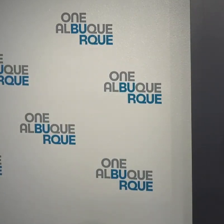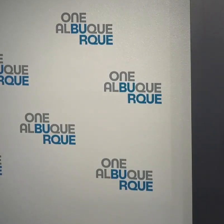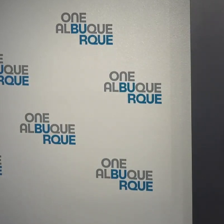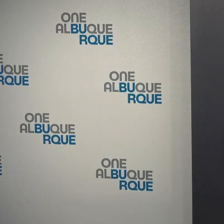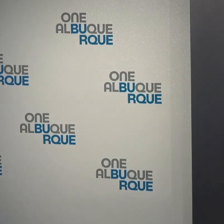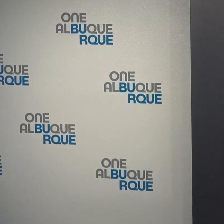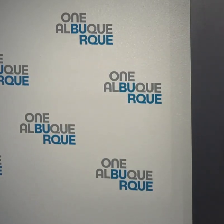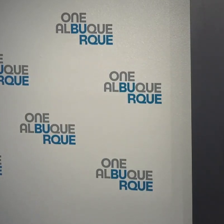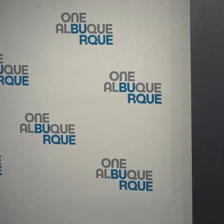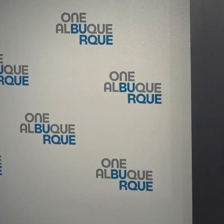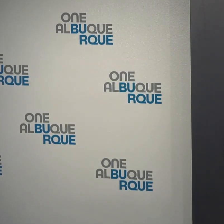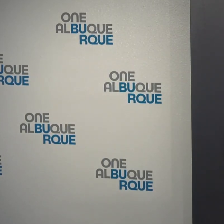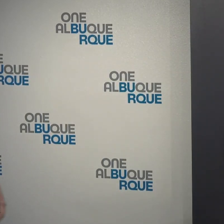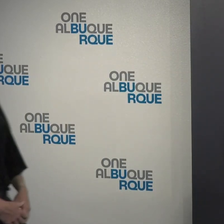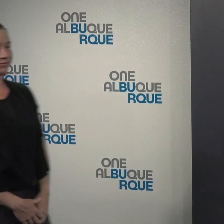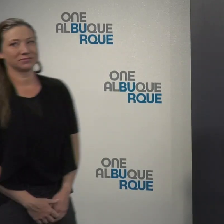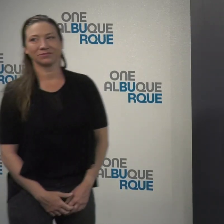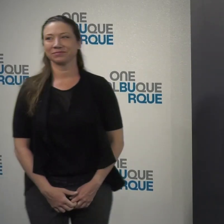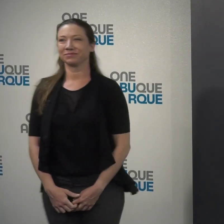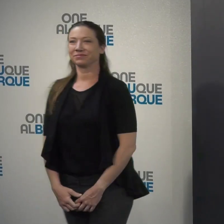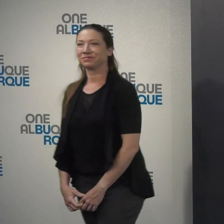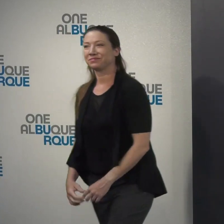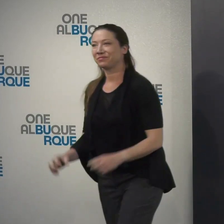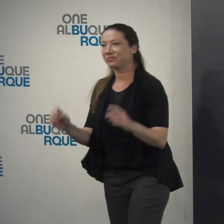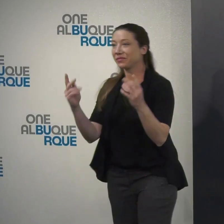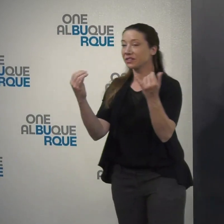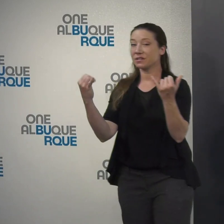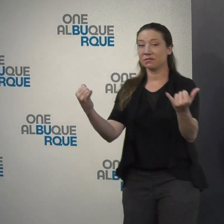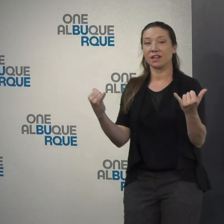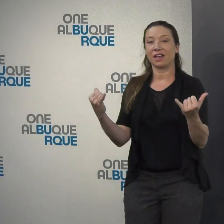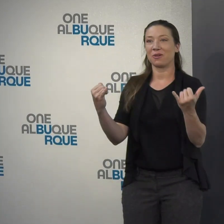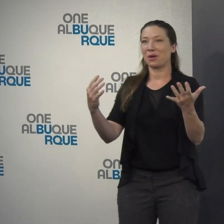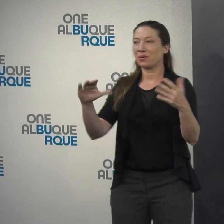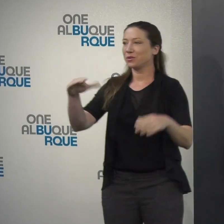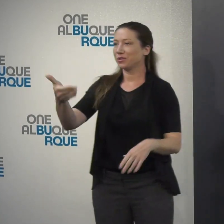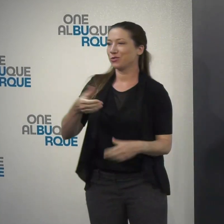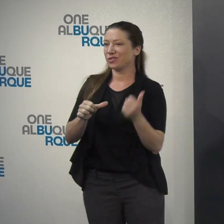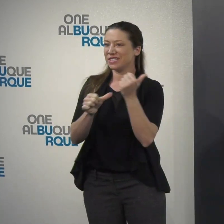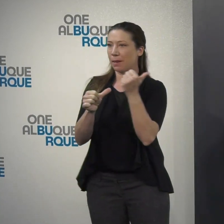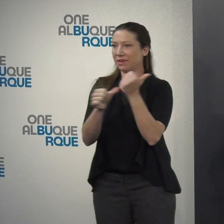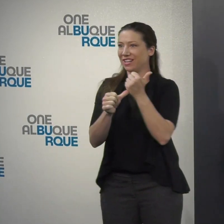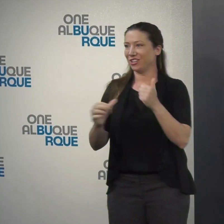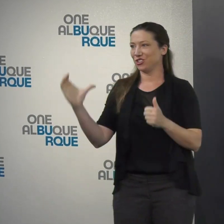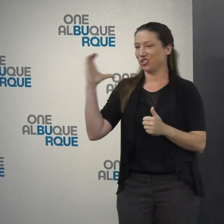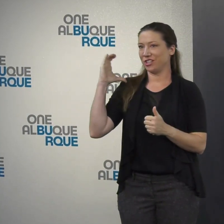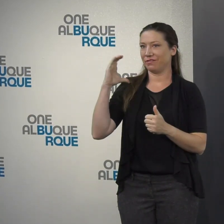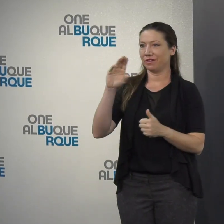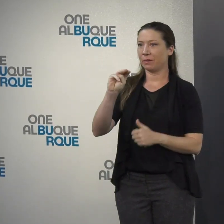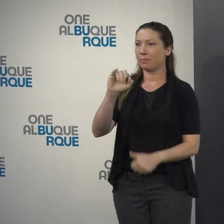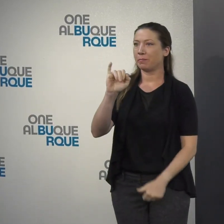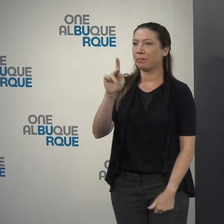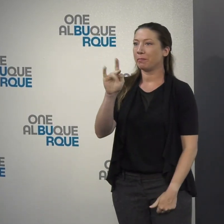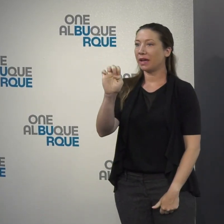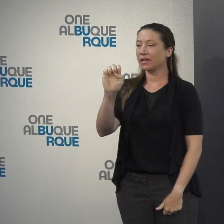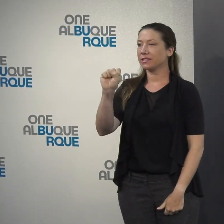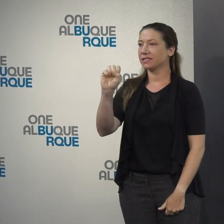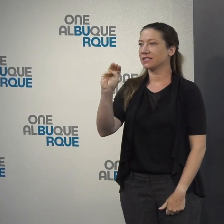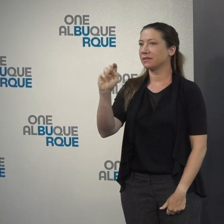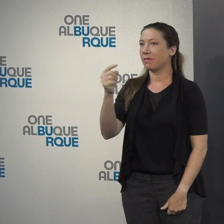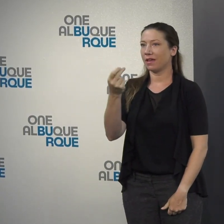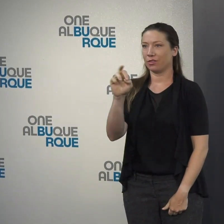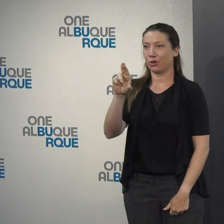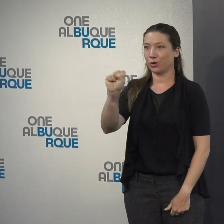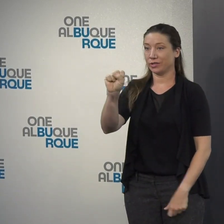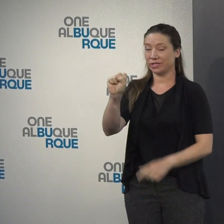Chief. So next, I just want to introduce one of our deputy chiefs, Mike Smathers, and he, we try